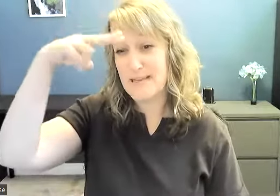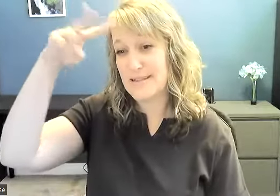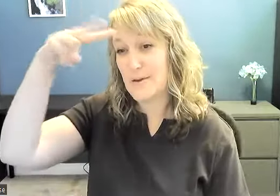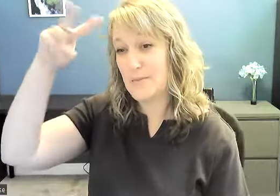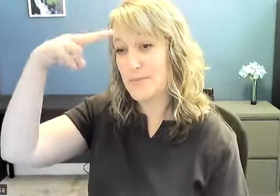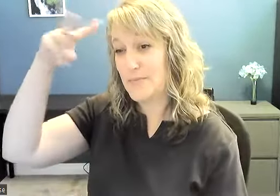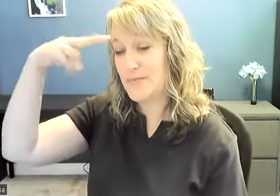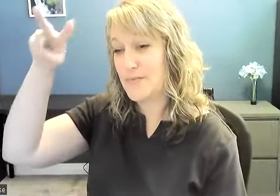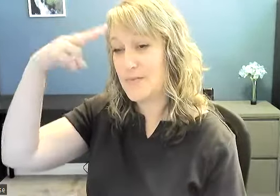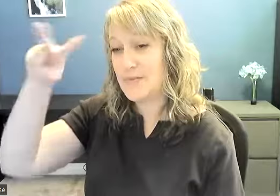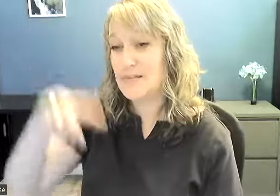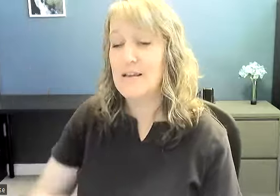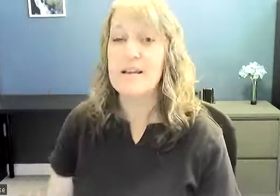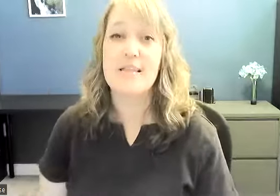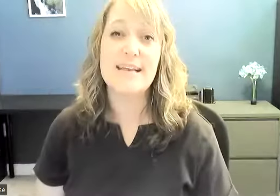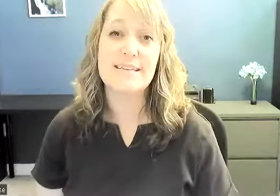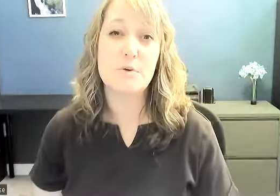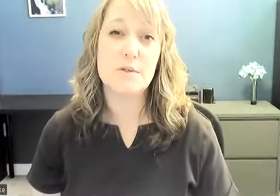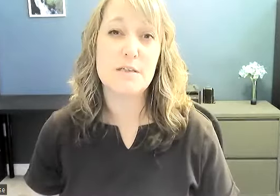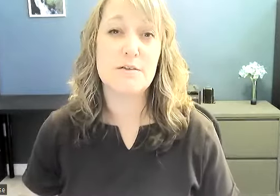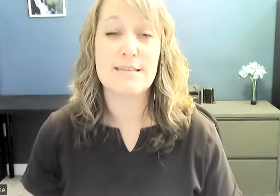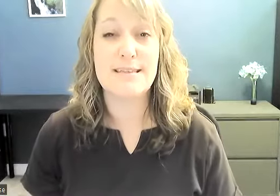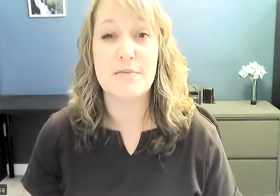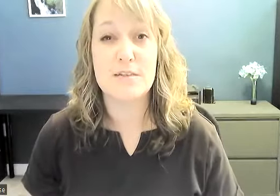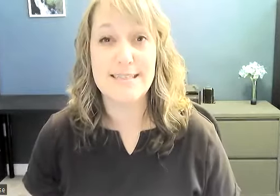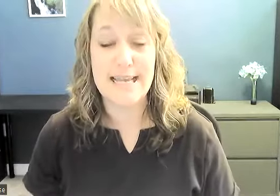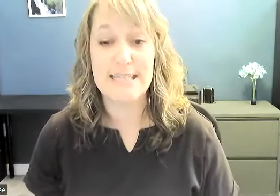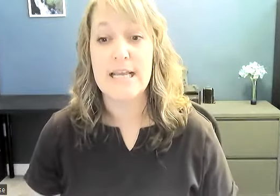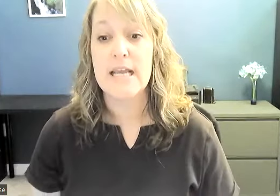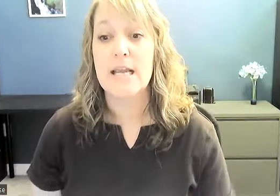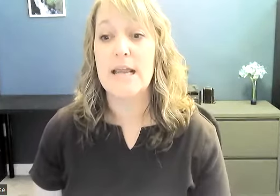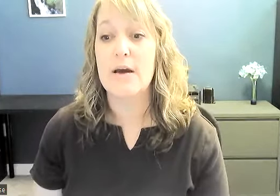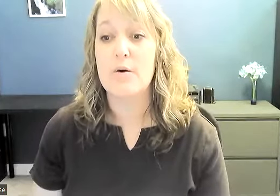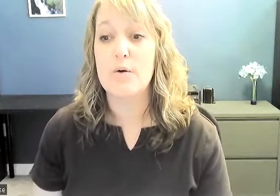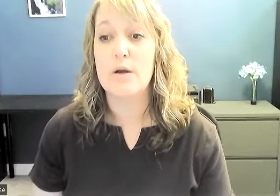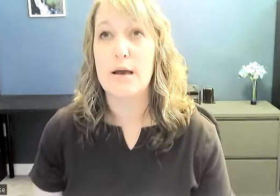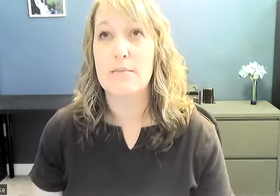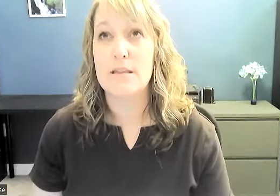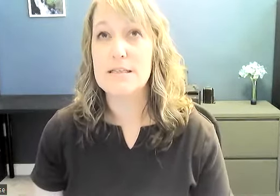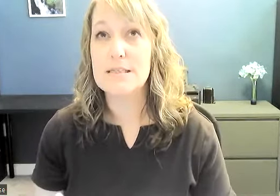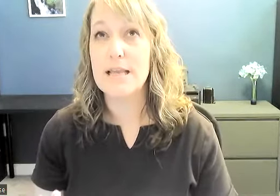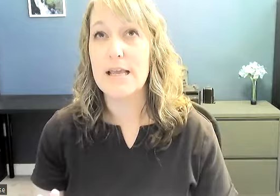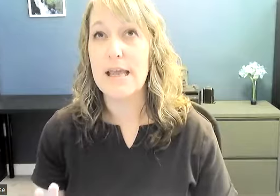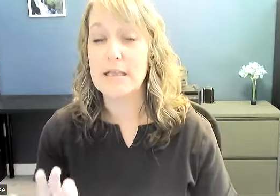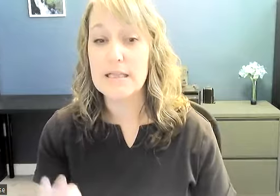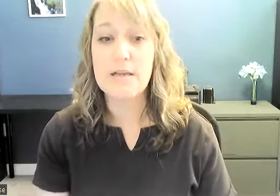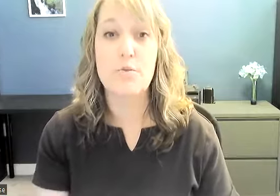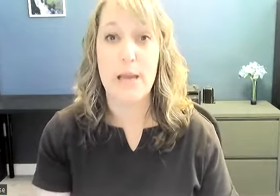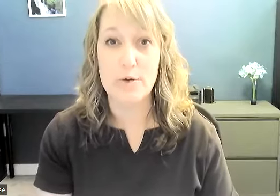Mexico. The next sign we're going to learn is the sign for state. Now, this is a legal